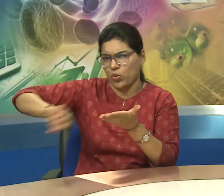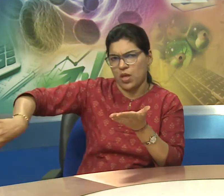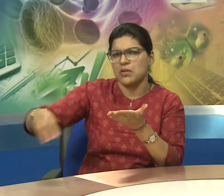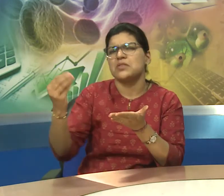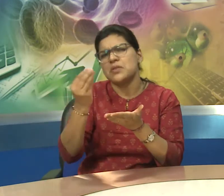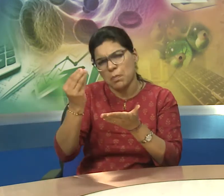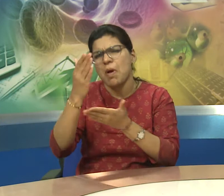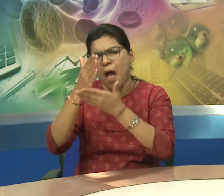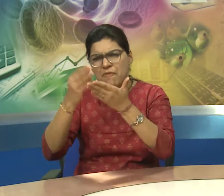middlemen.